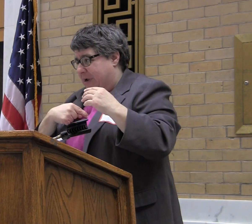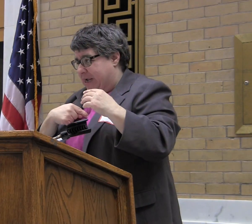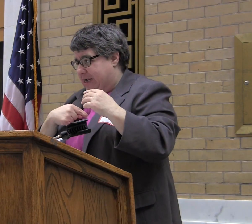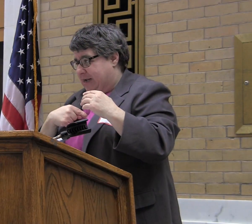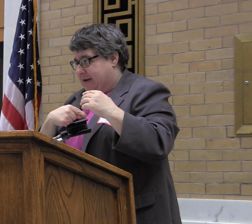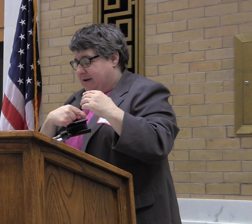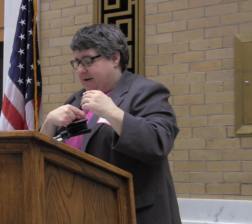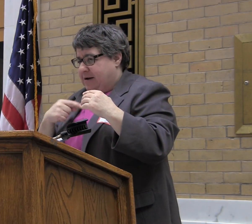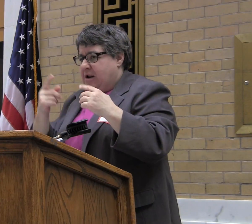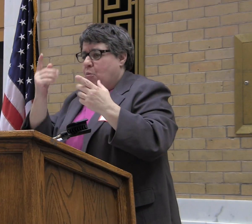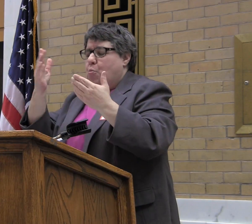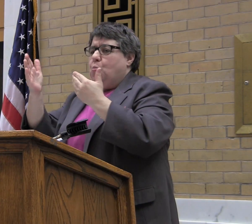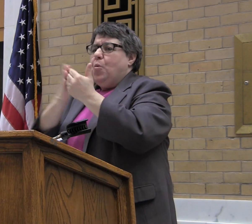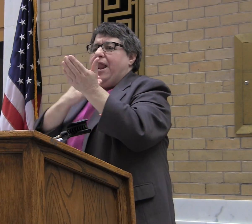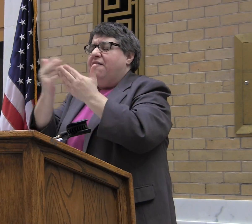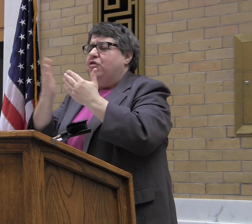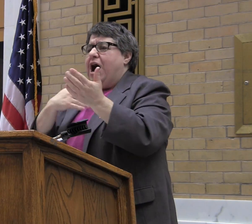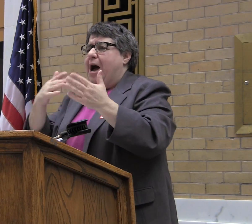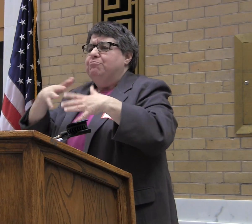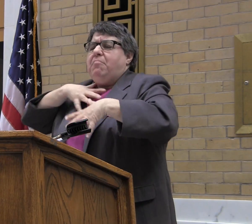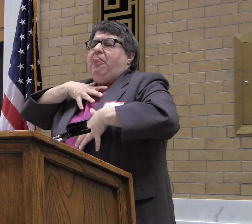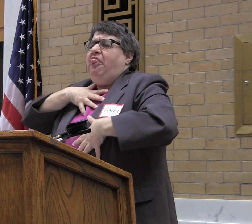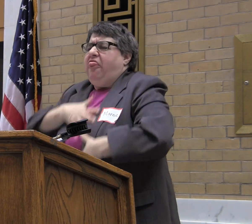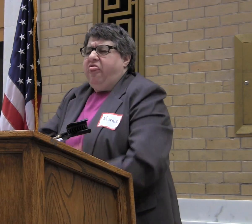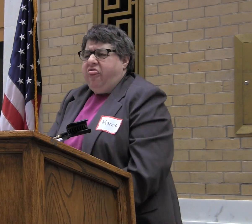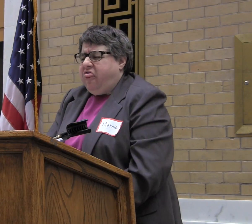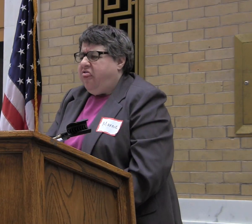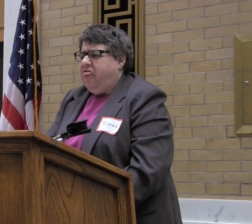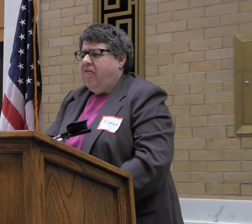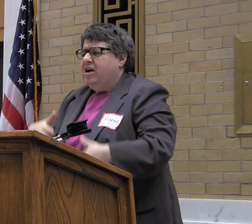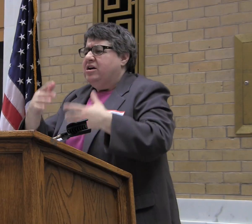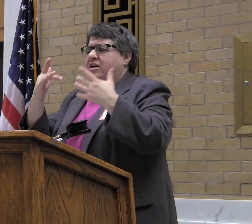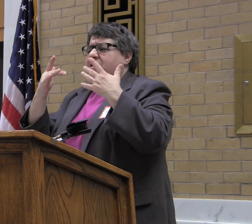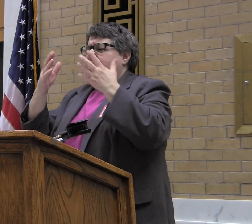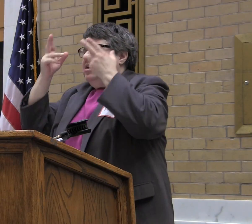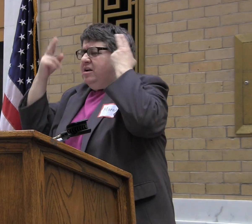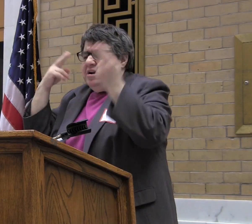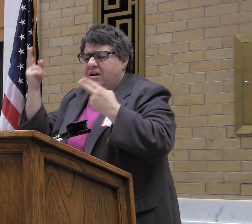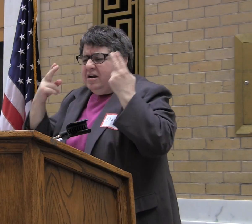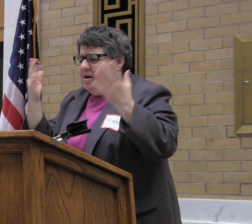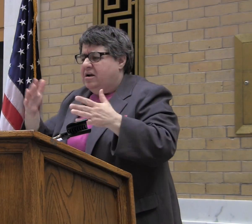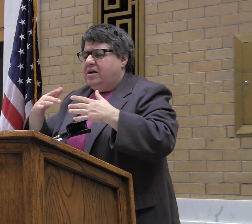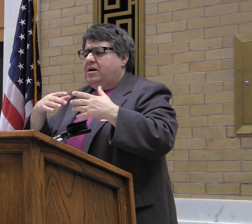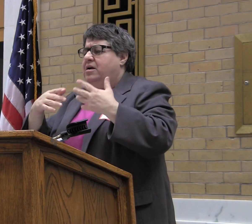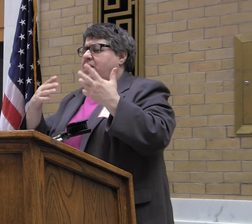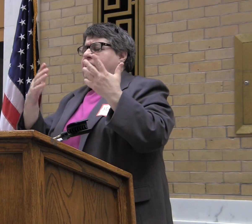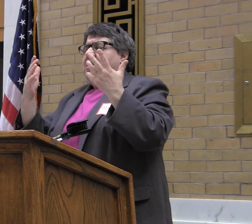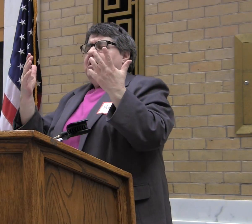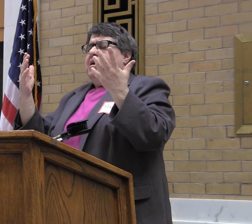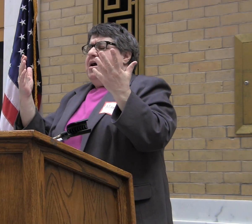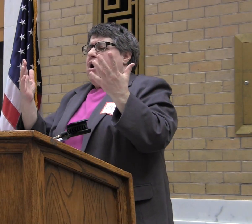She held out hope for me. Whenever I was down and crashing,